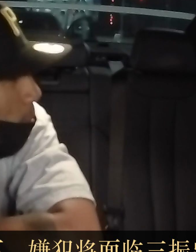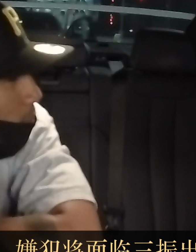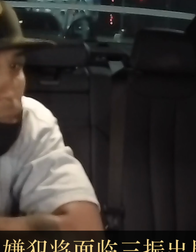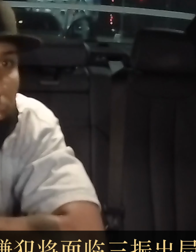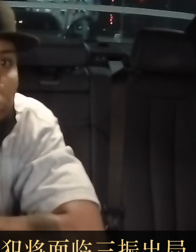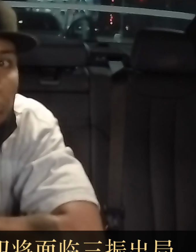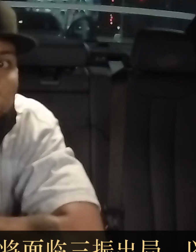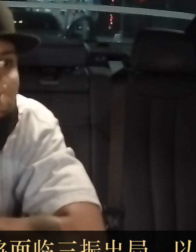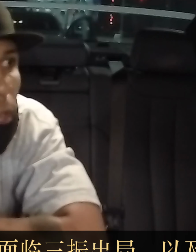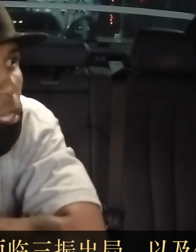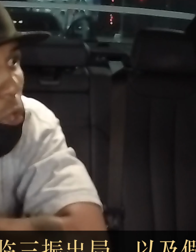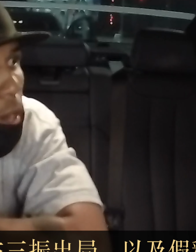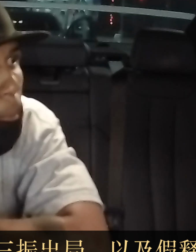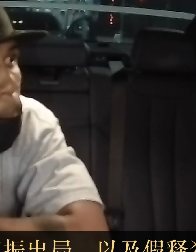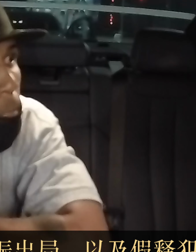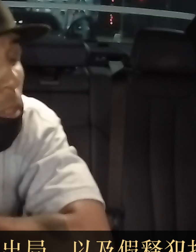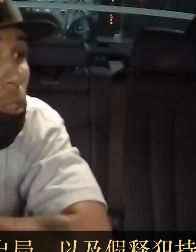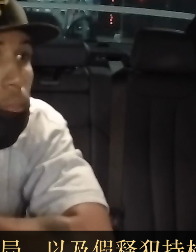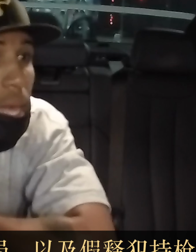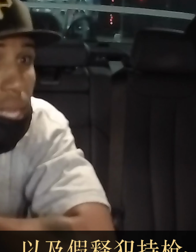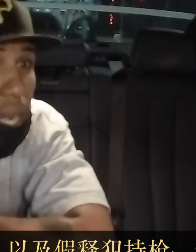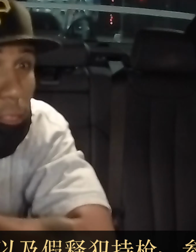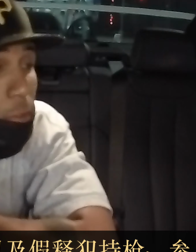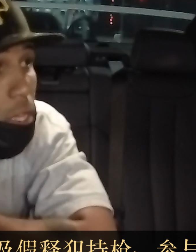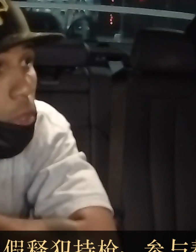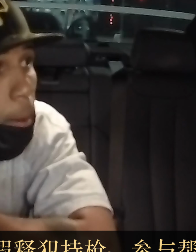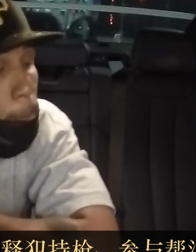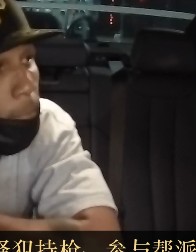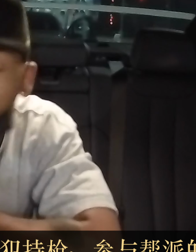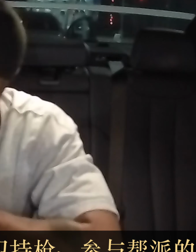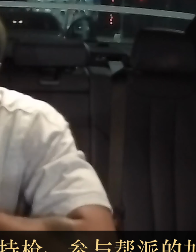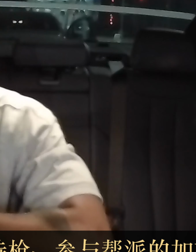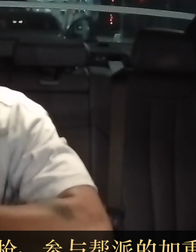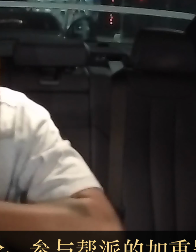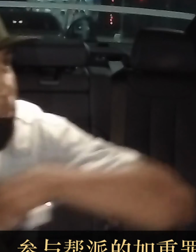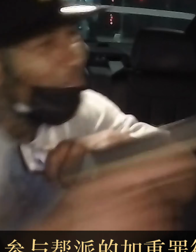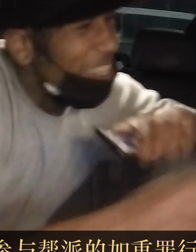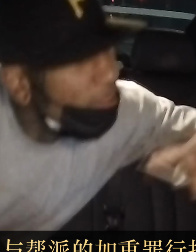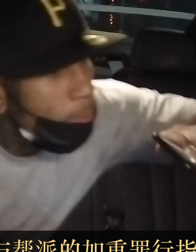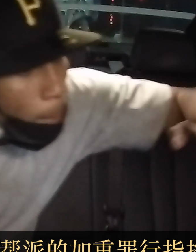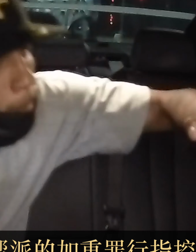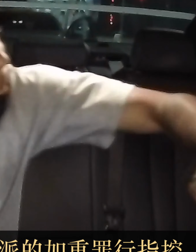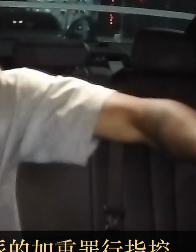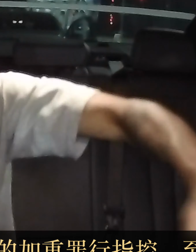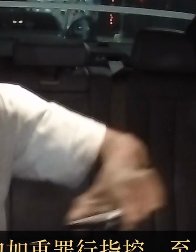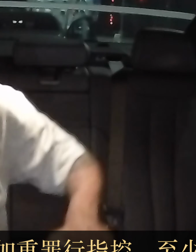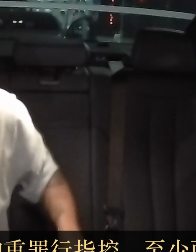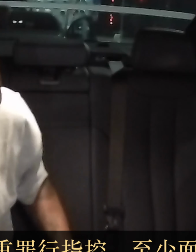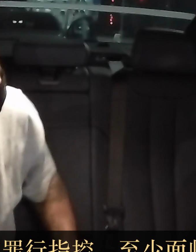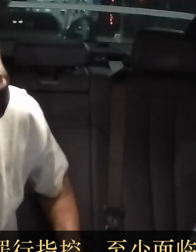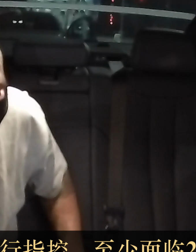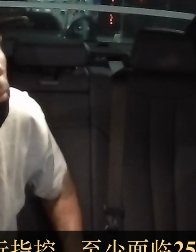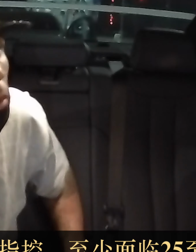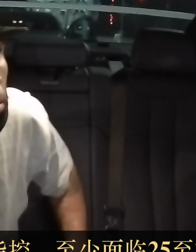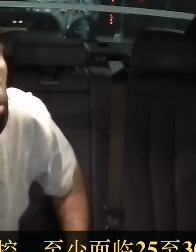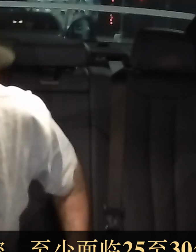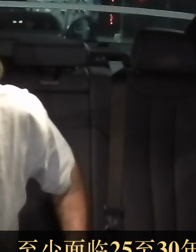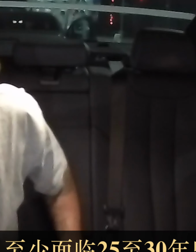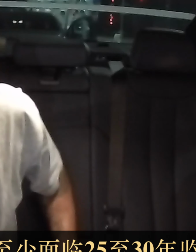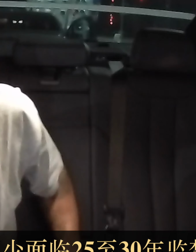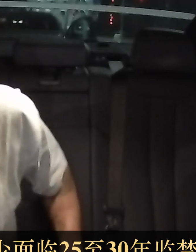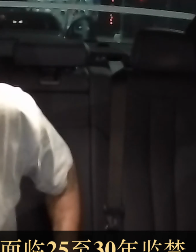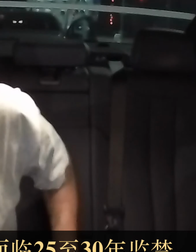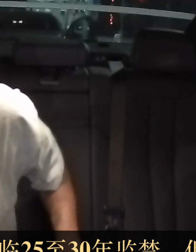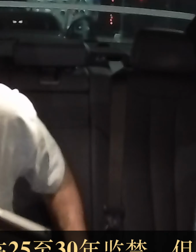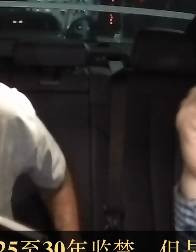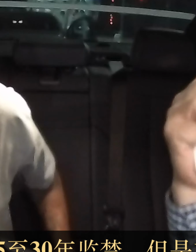normal circumstances, this individual will be facing a gun enhancement, but these are not normal times. This individual, under the